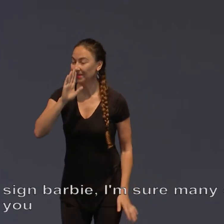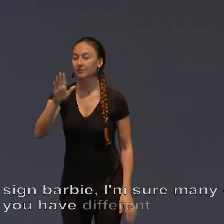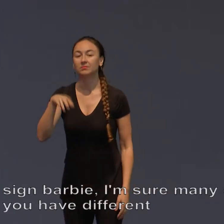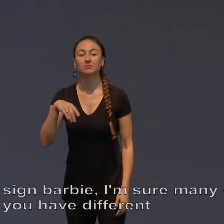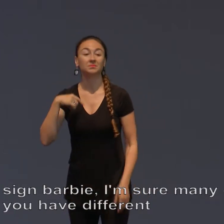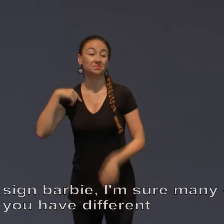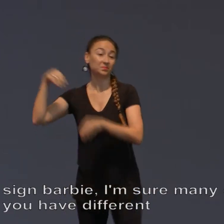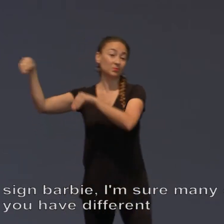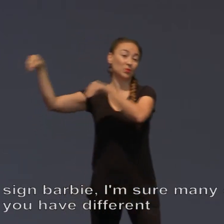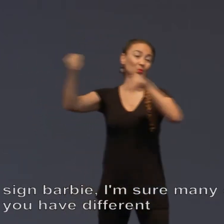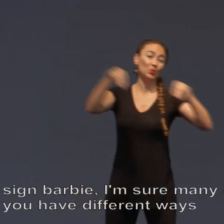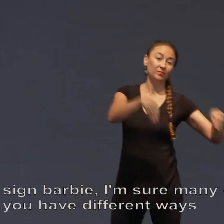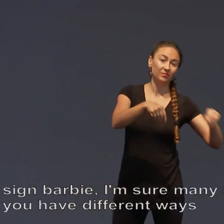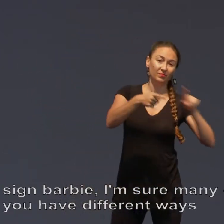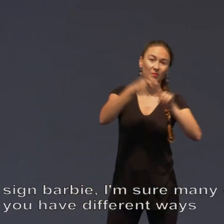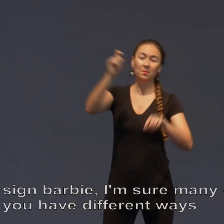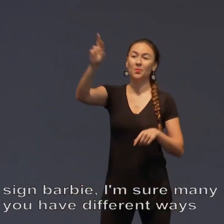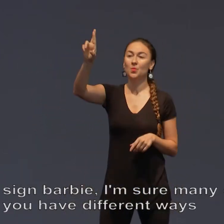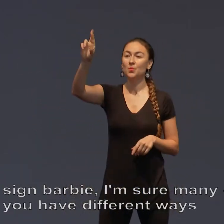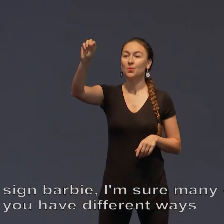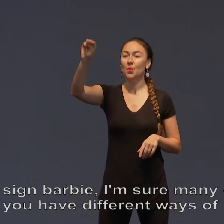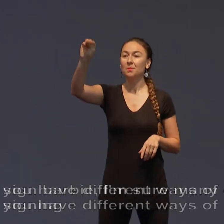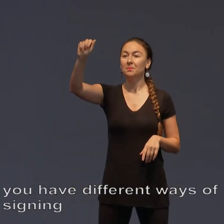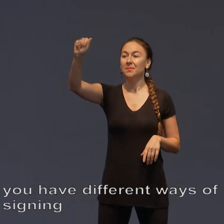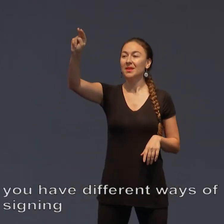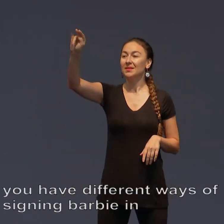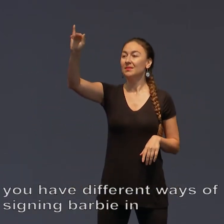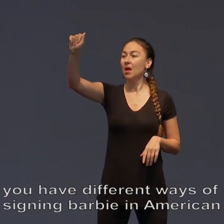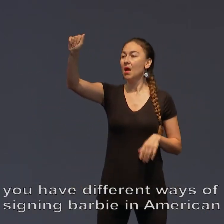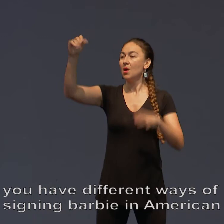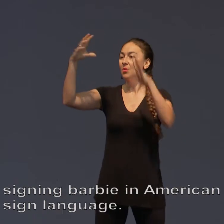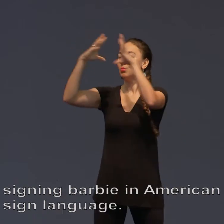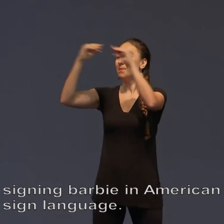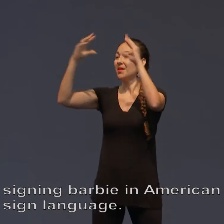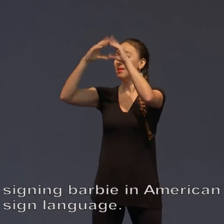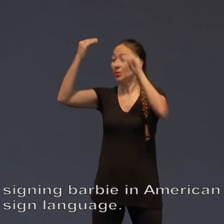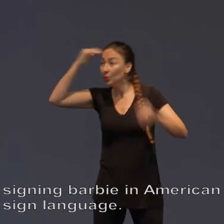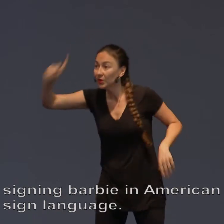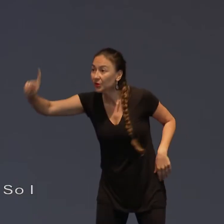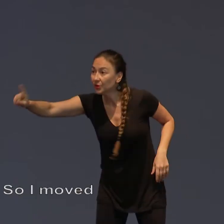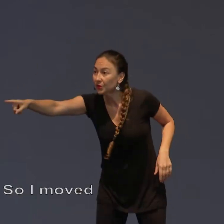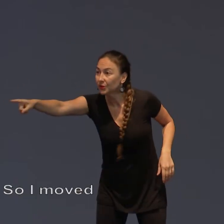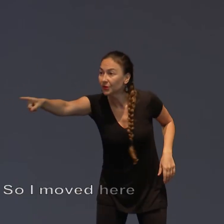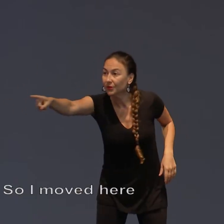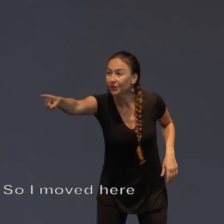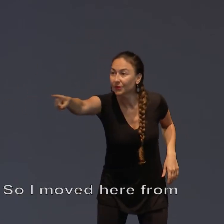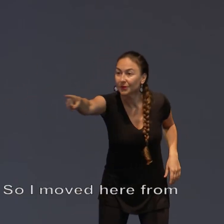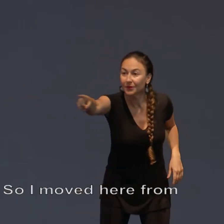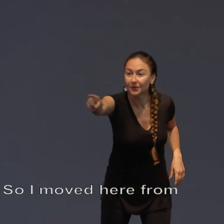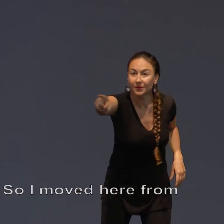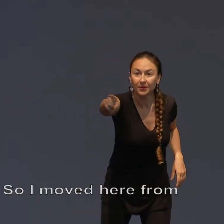So, I moved here from Romania. Do you all know where Romania